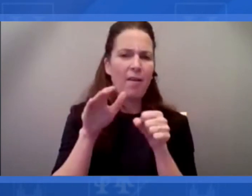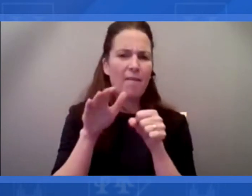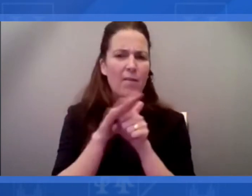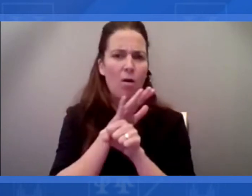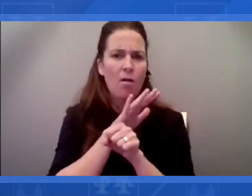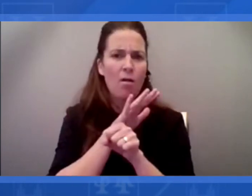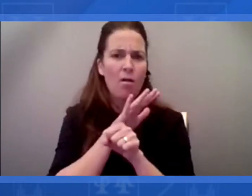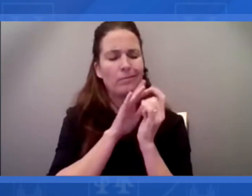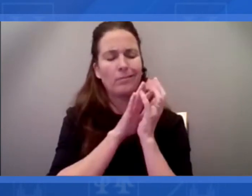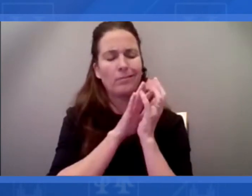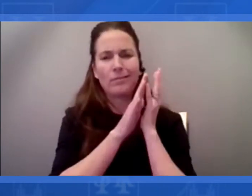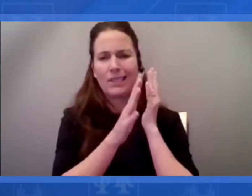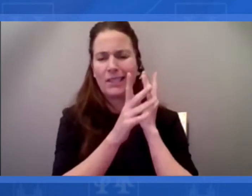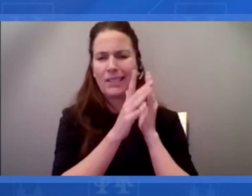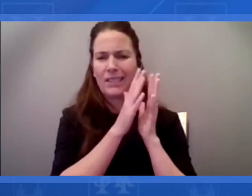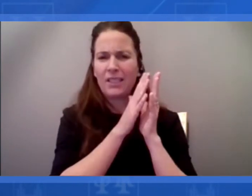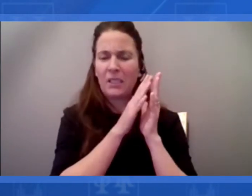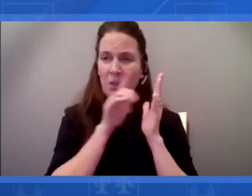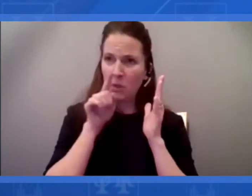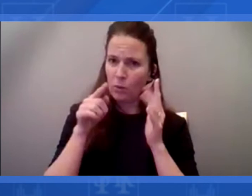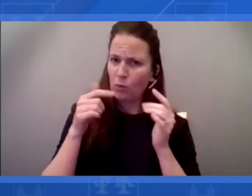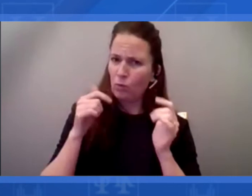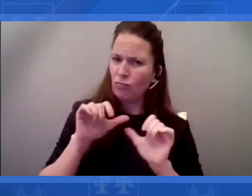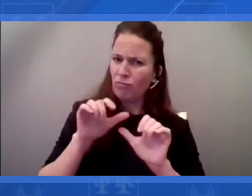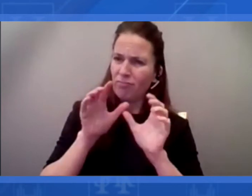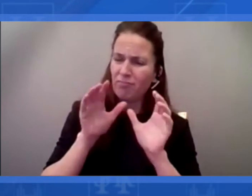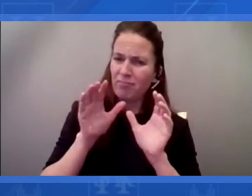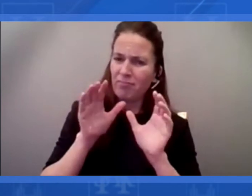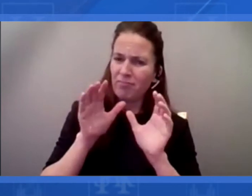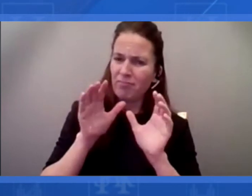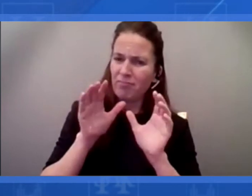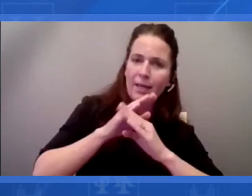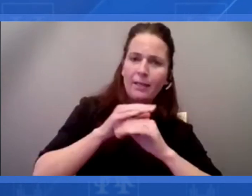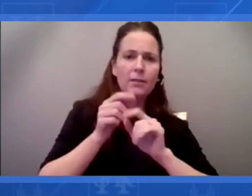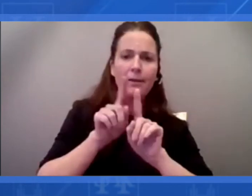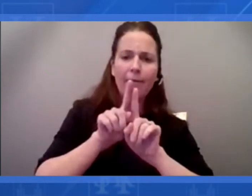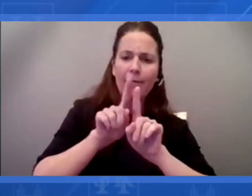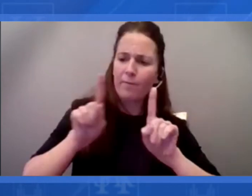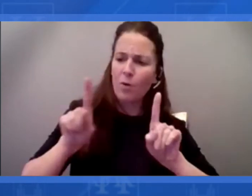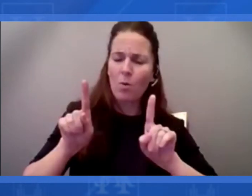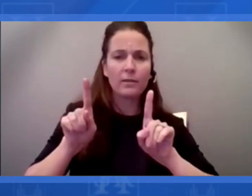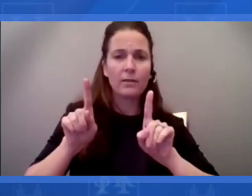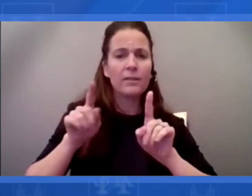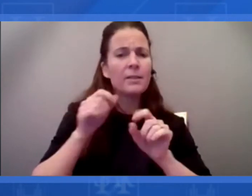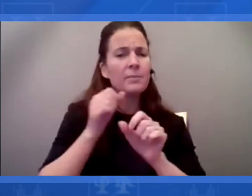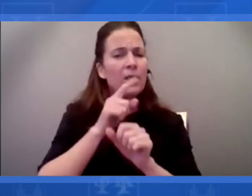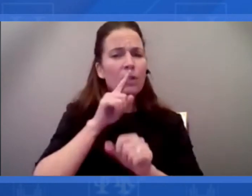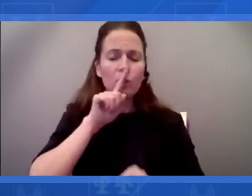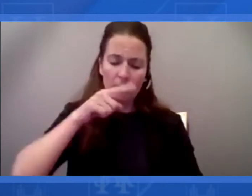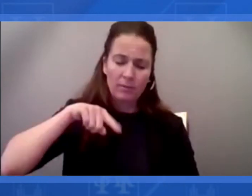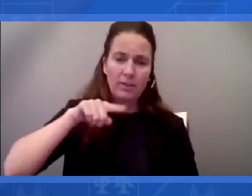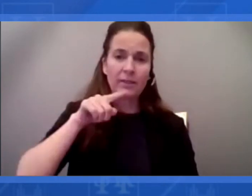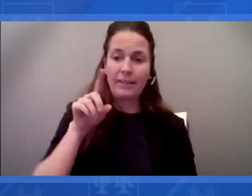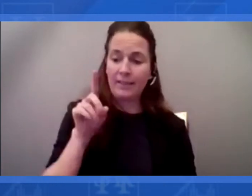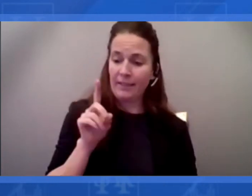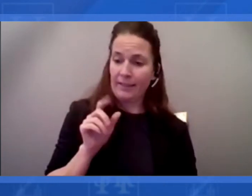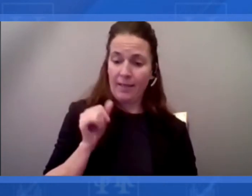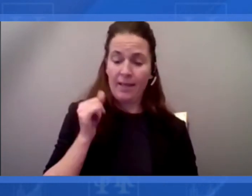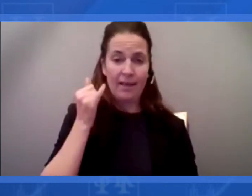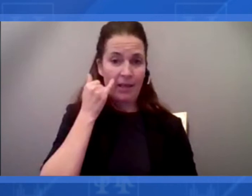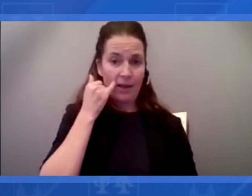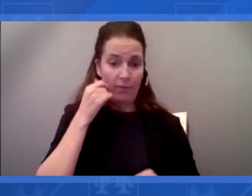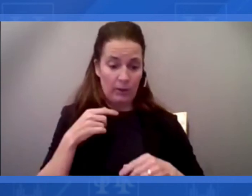as much space as possible is available for people with disabilities so that customers using personal